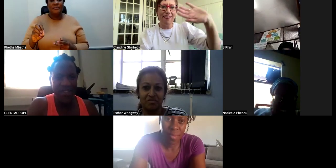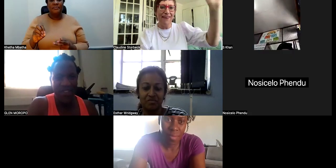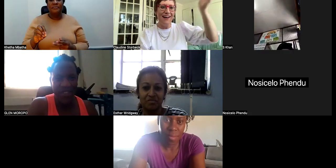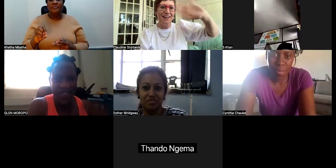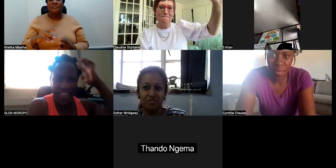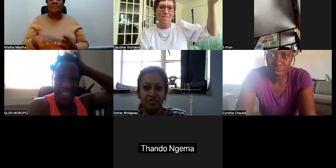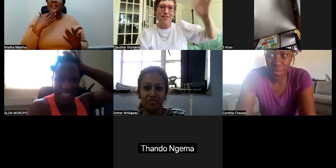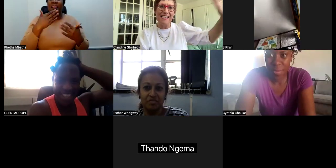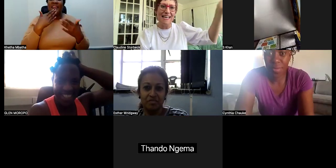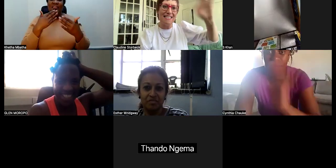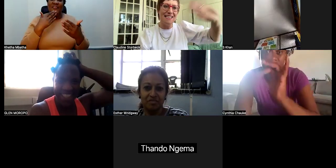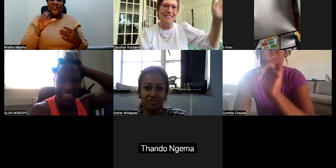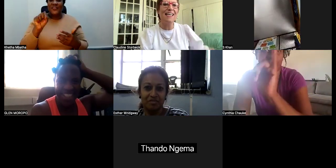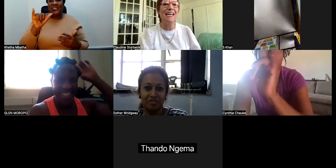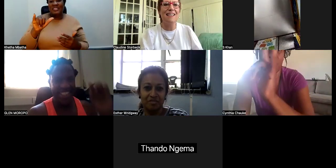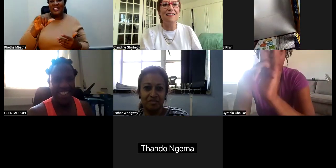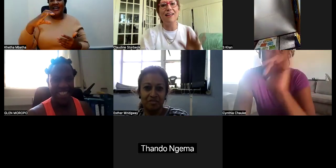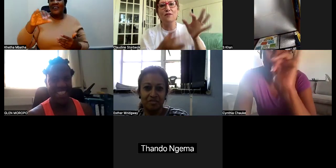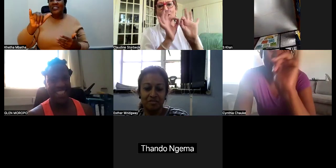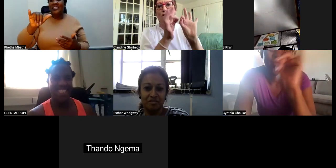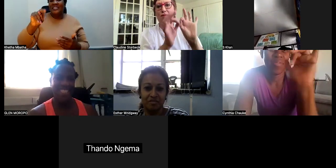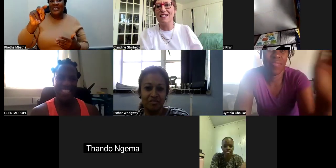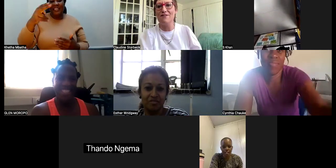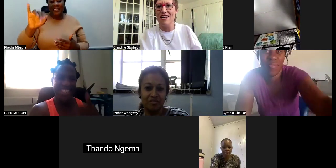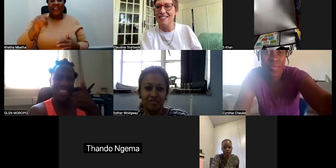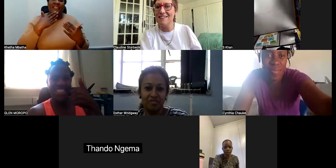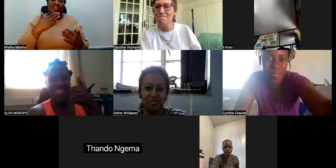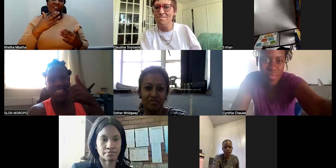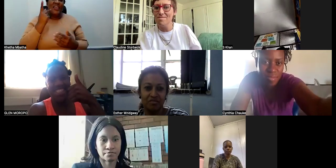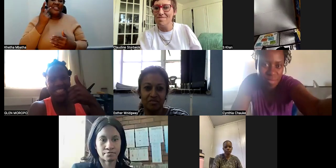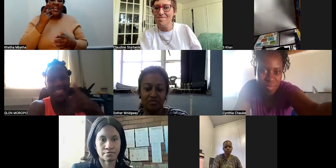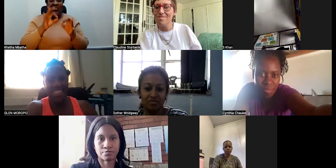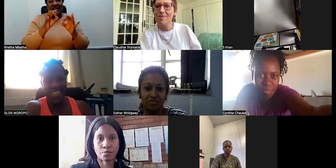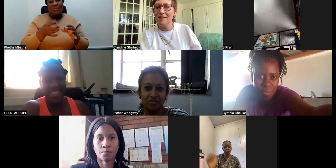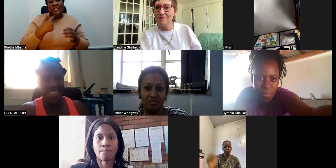Thank you, Cynthia. Thanks, Esther. Keta, thank you for interpreting for us.